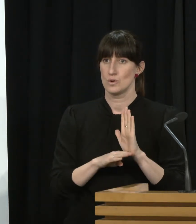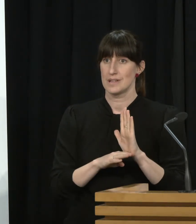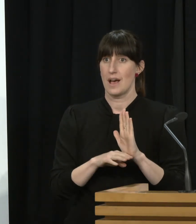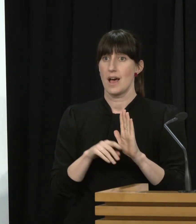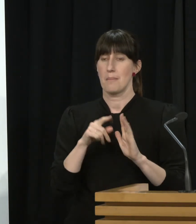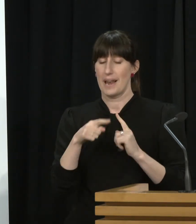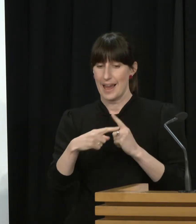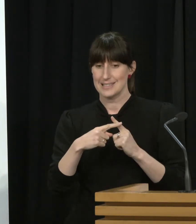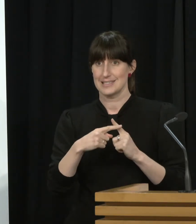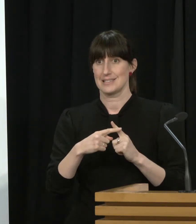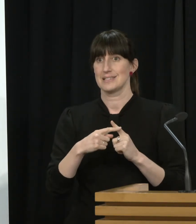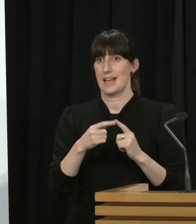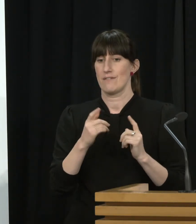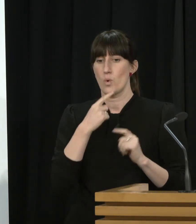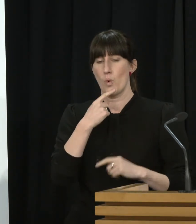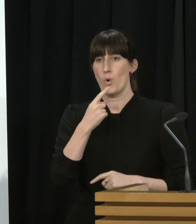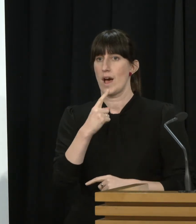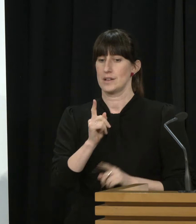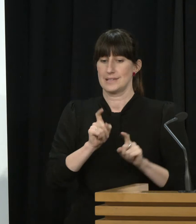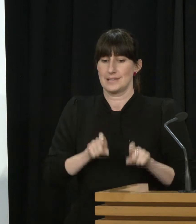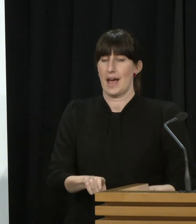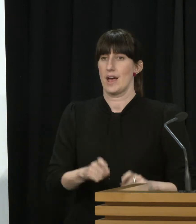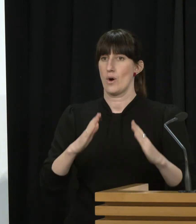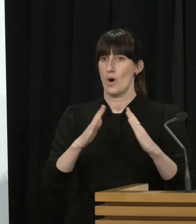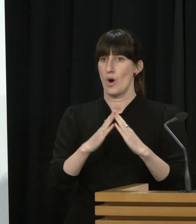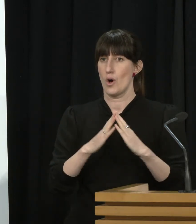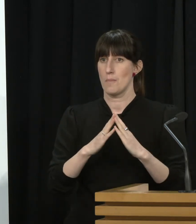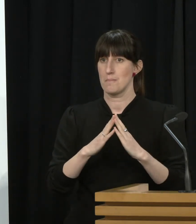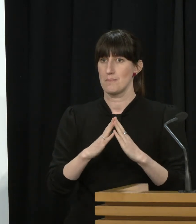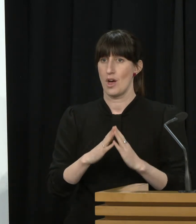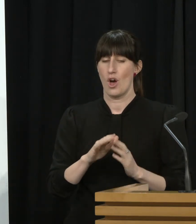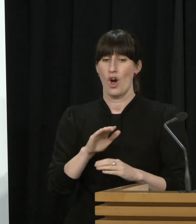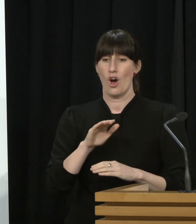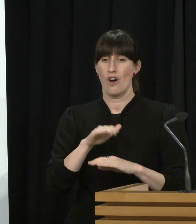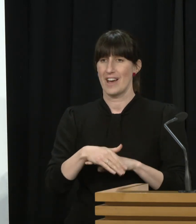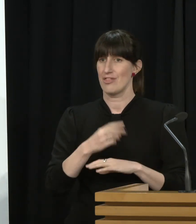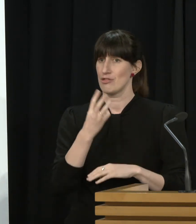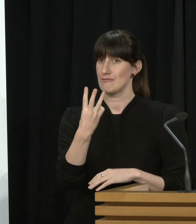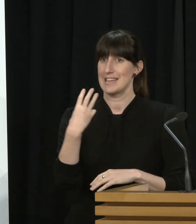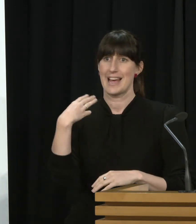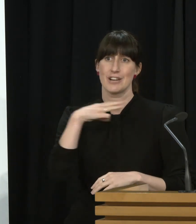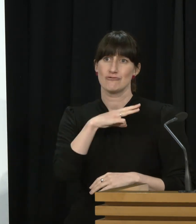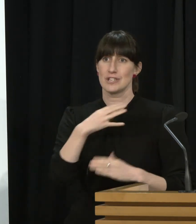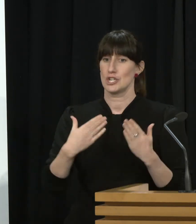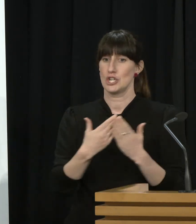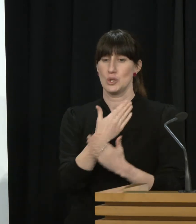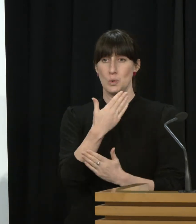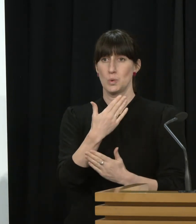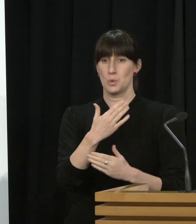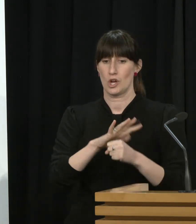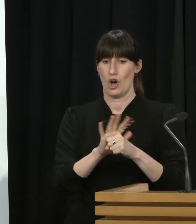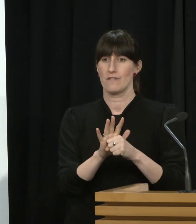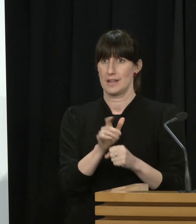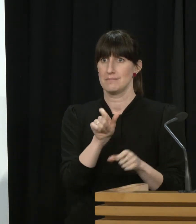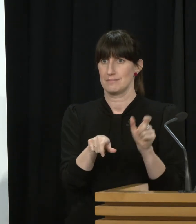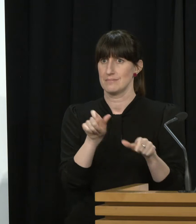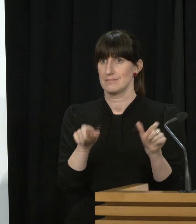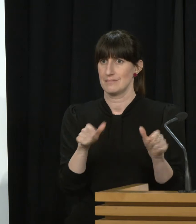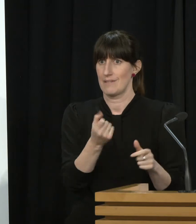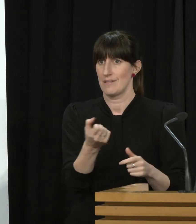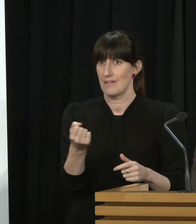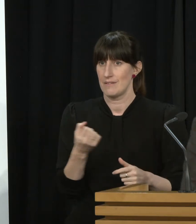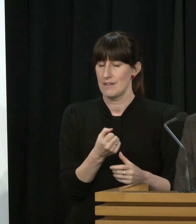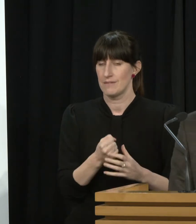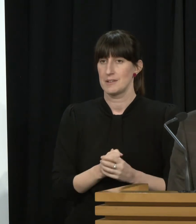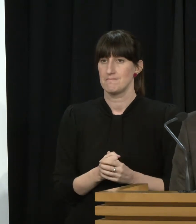outbreak. For several days now, they have reported over 300 new cases. We in New Zealand do need to look at